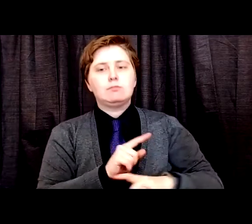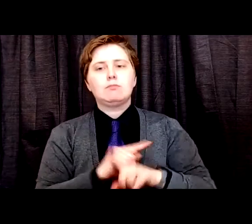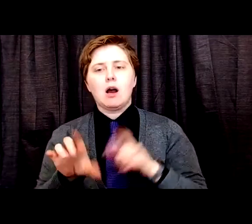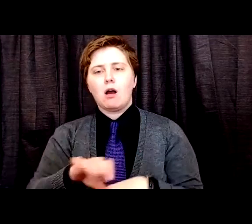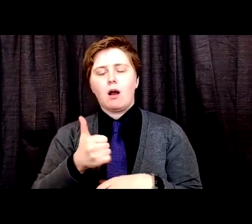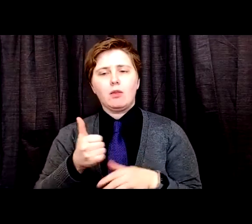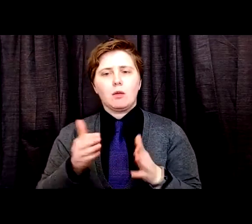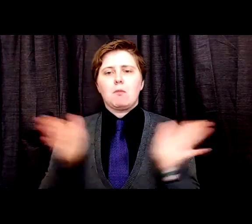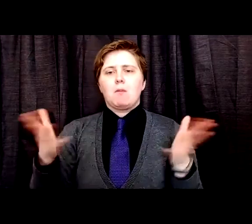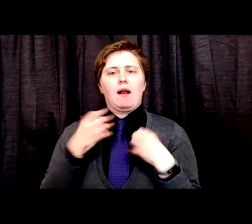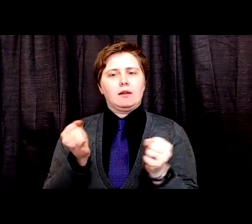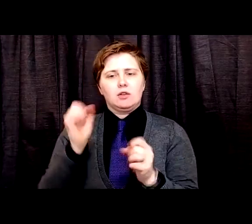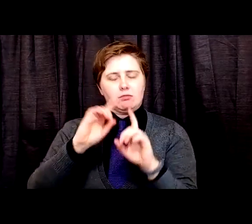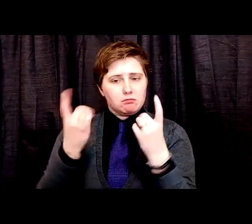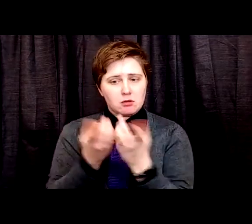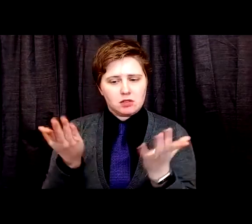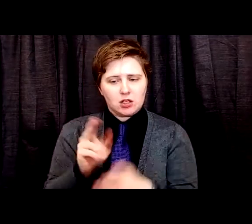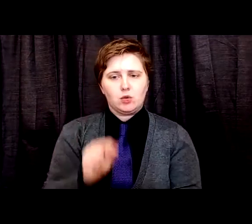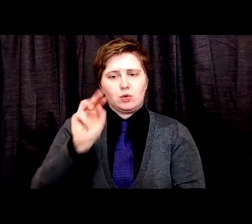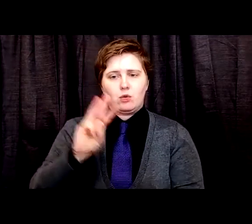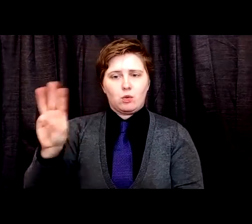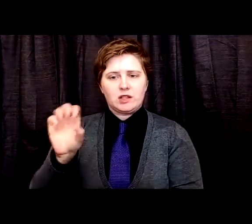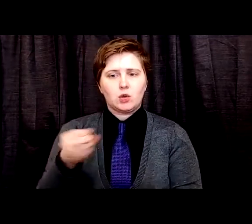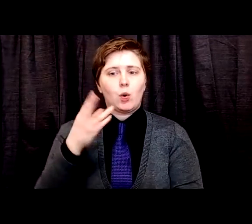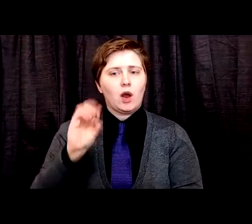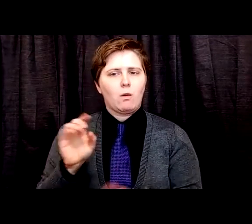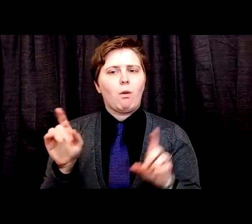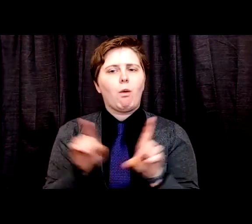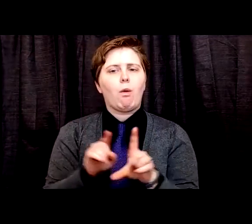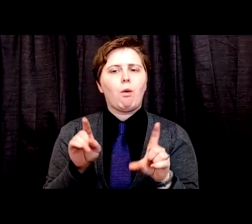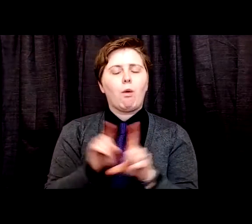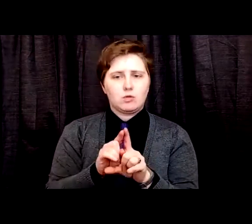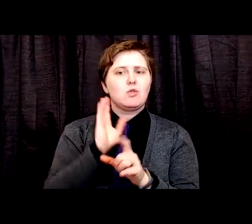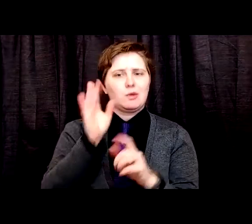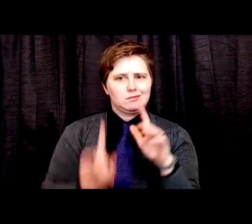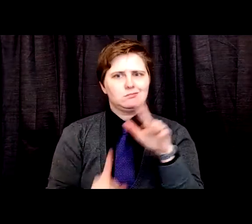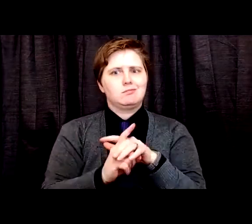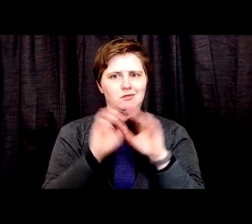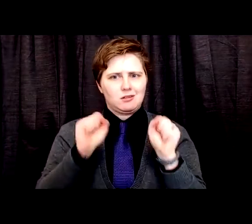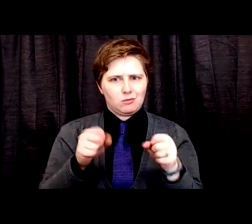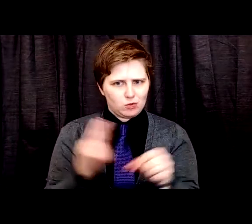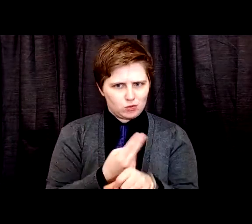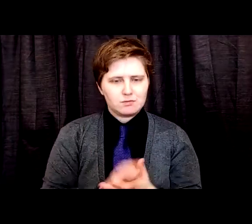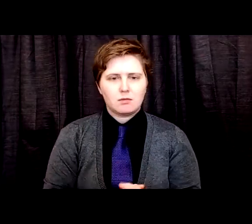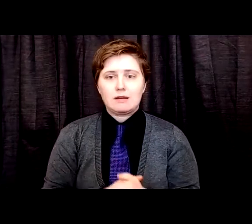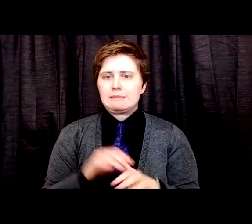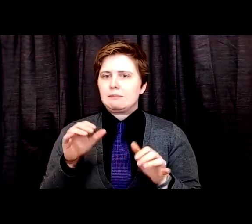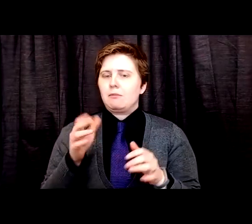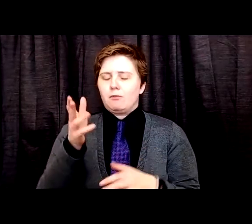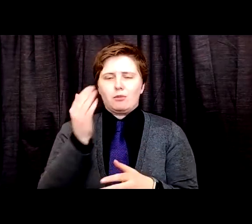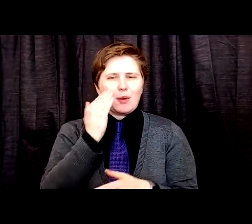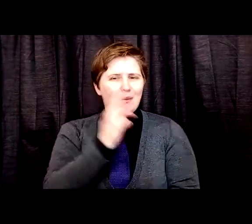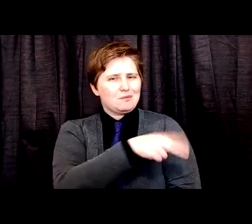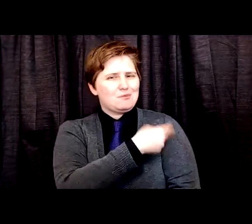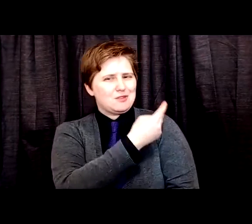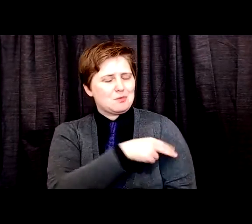health departments in Northwest Ohio are also possibly going to come online. Again, much like we hear at the hospitals,